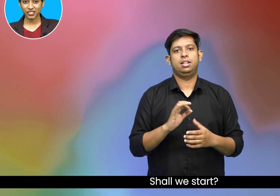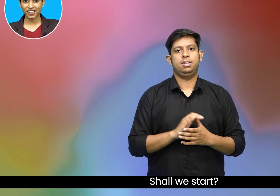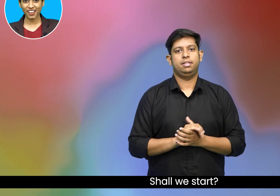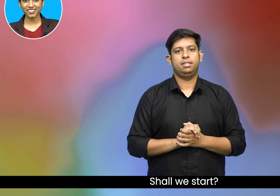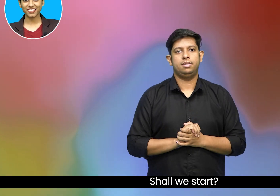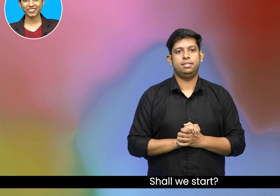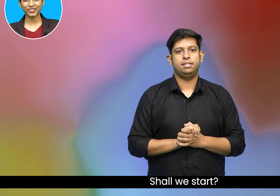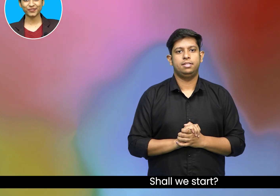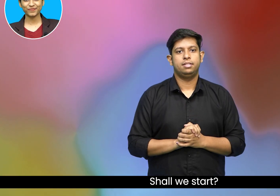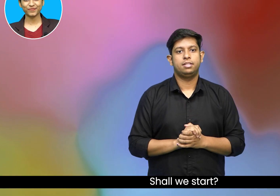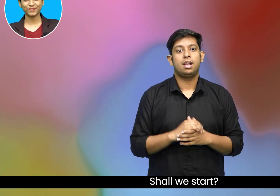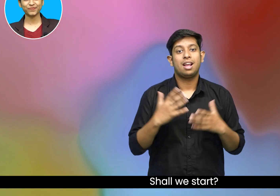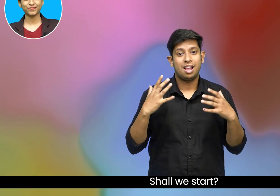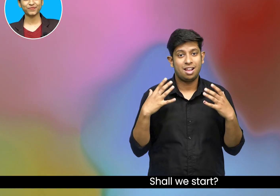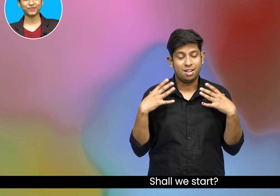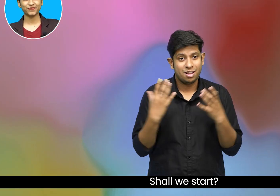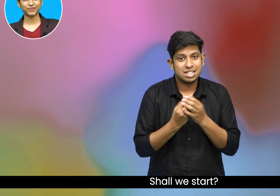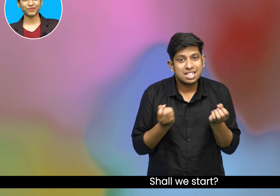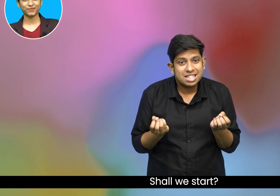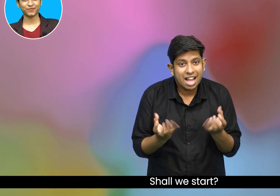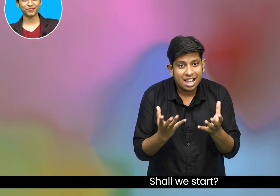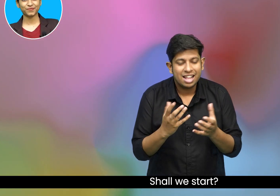Shall we start?